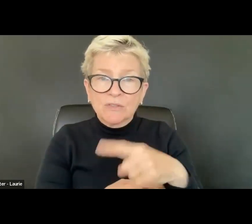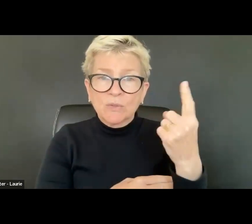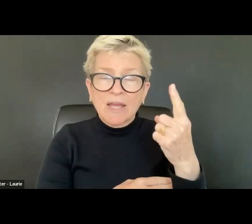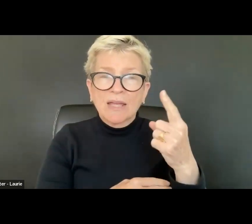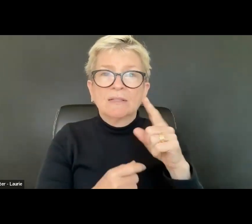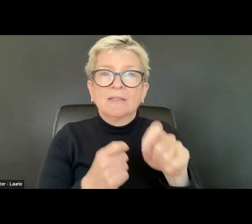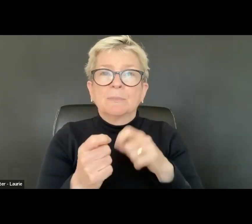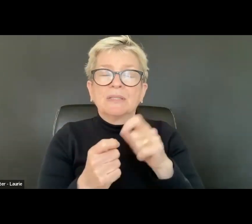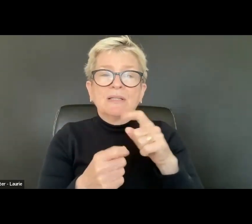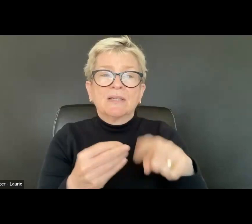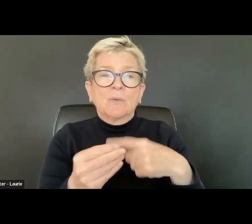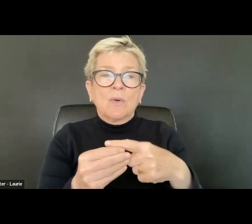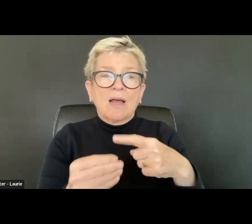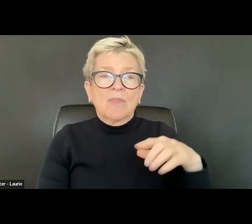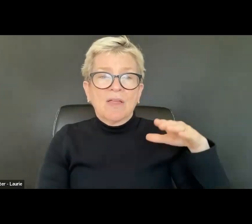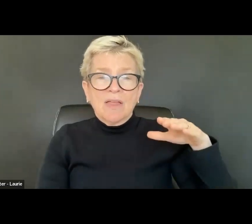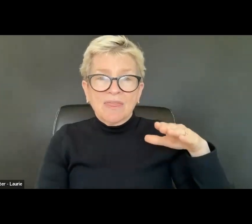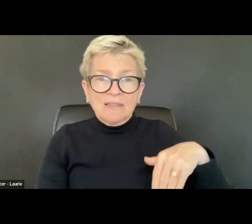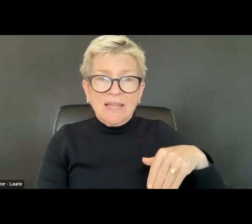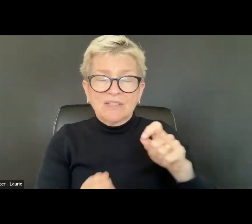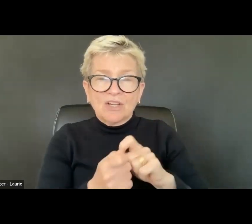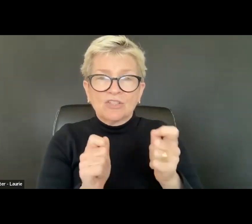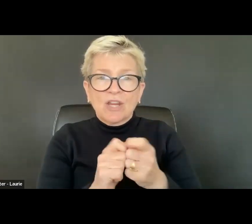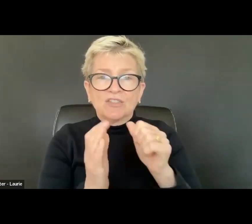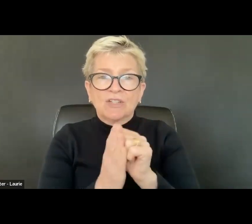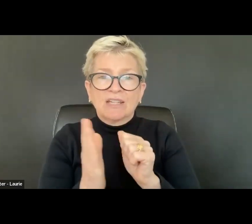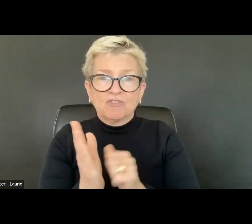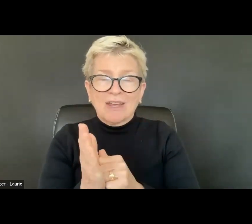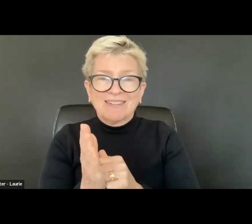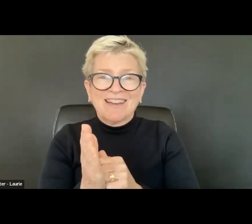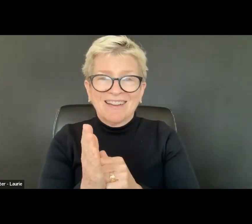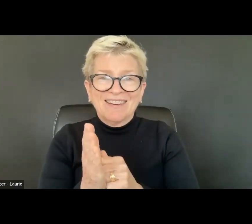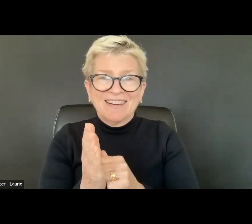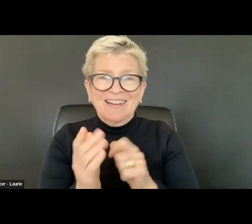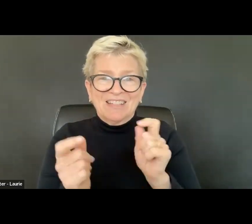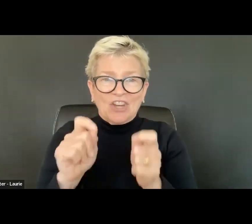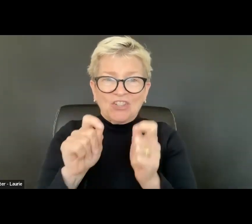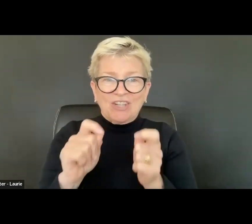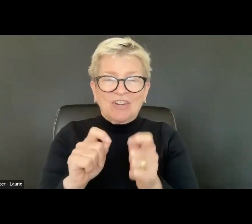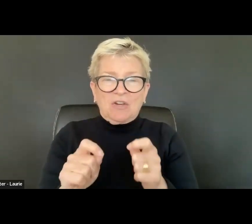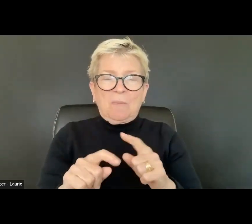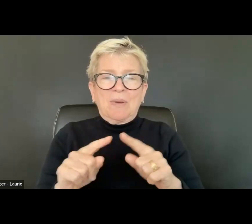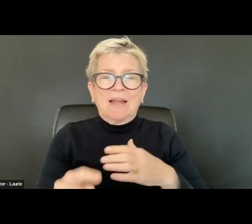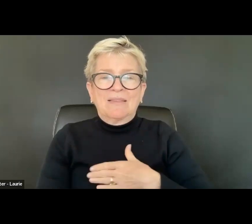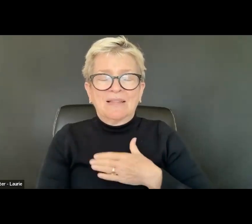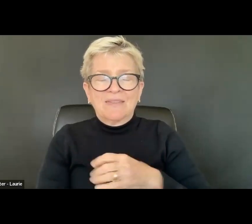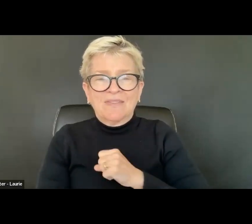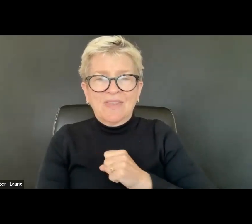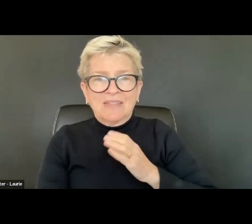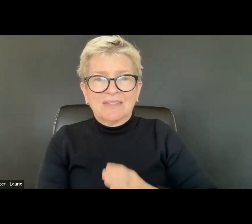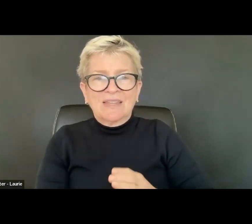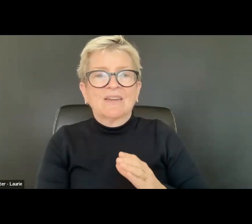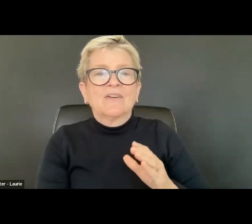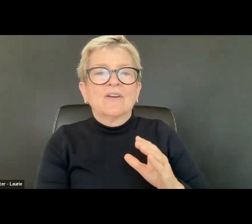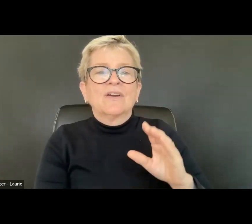particularly around the late changing agenda items. But I'm really glad we were able to have Senator Dingler with us today. I'm really